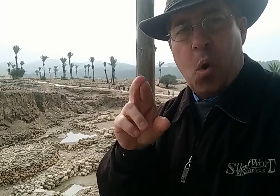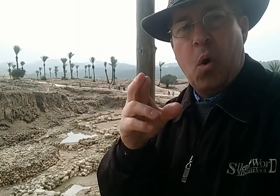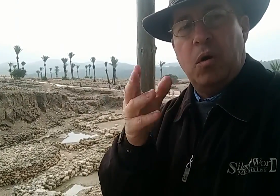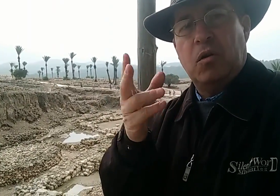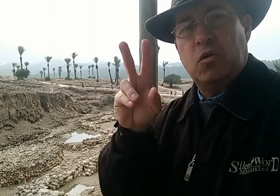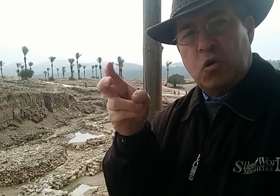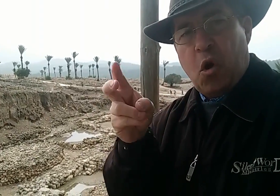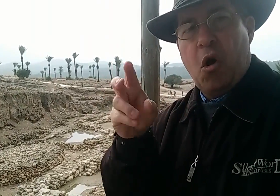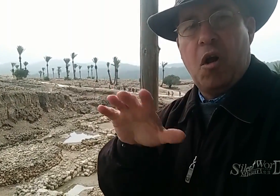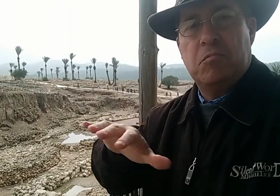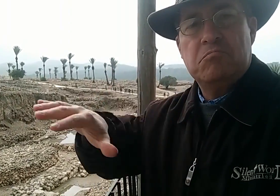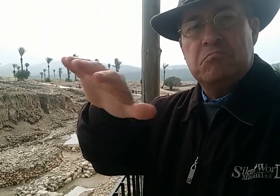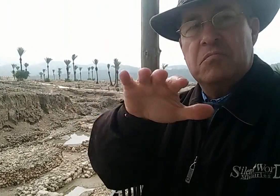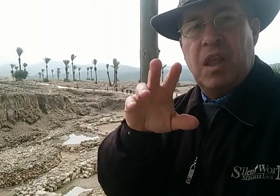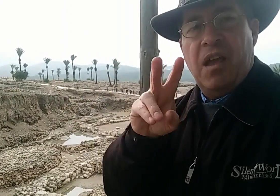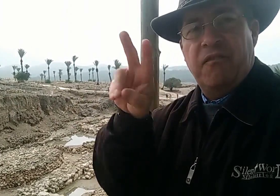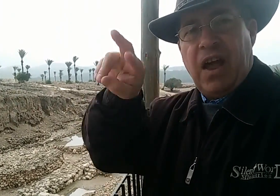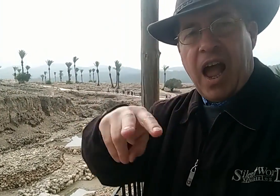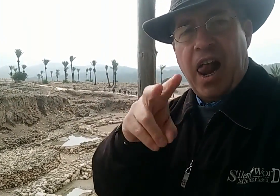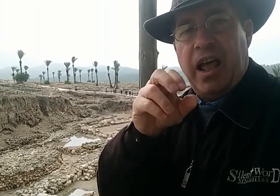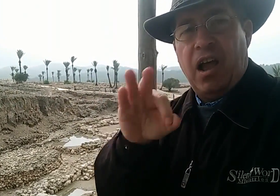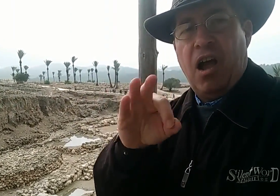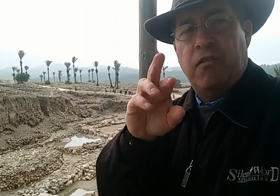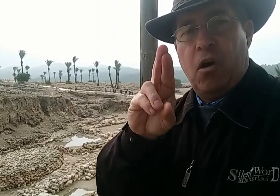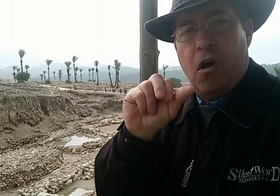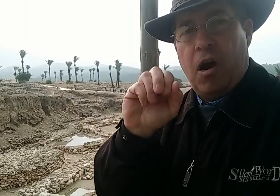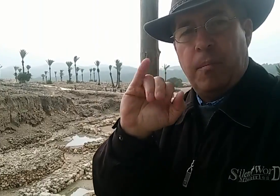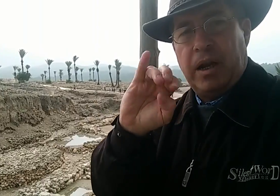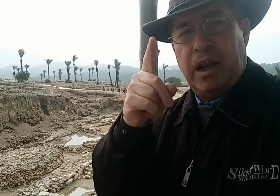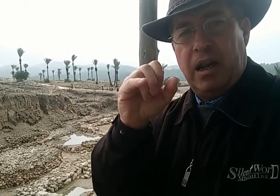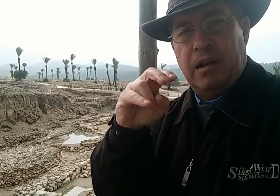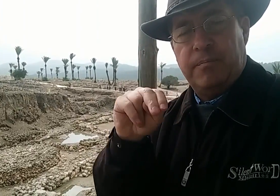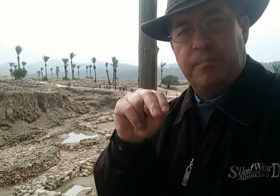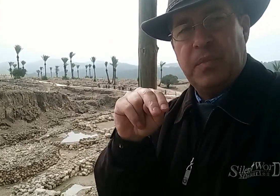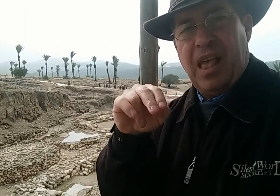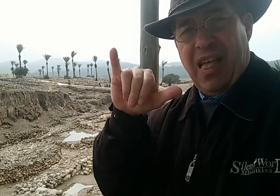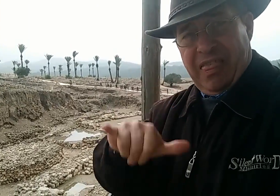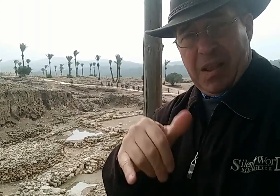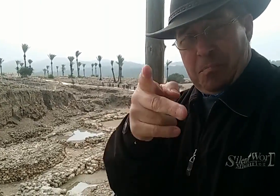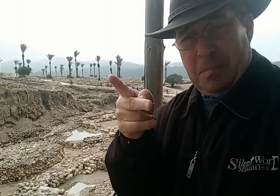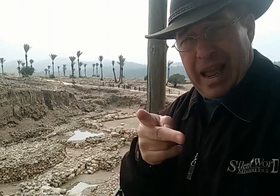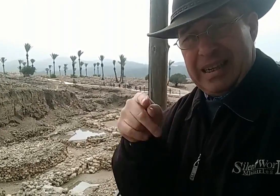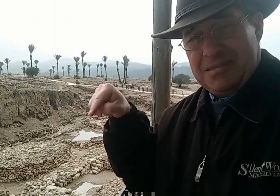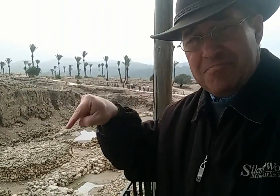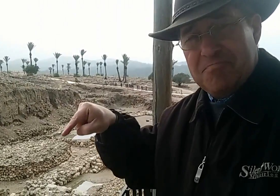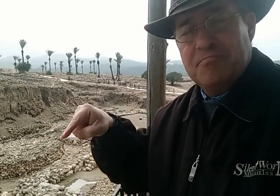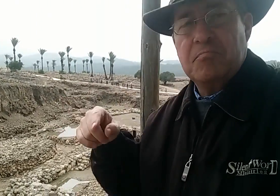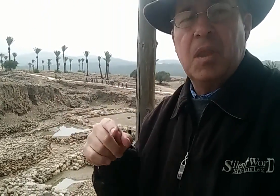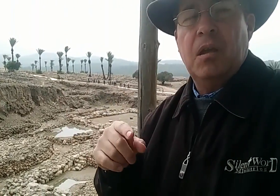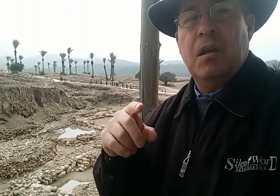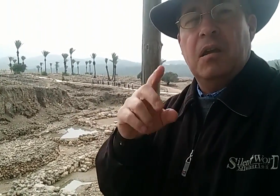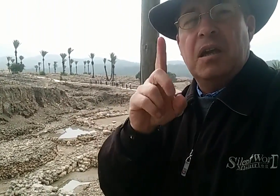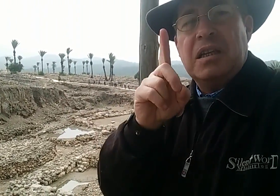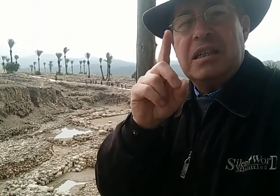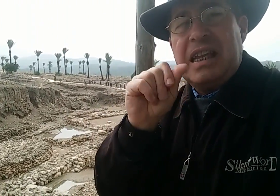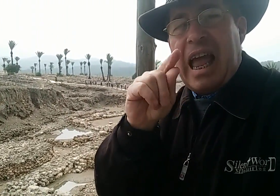on the way you calculate things. And this is right here in the Valley of Armageddon. This one particular place,